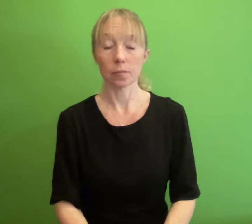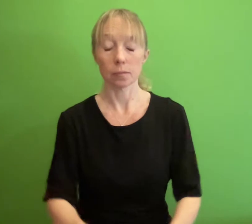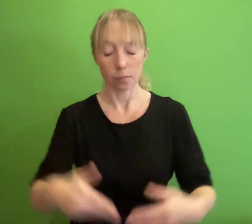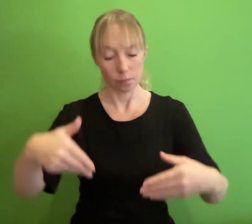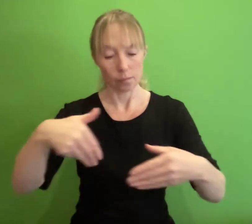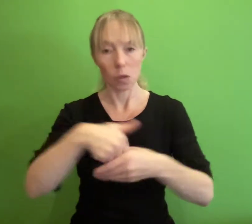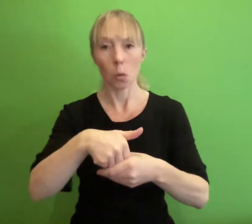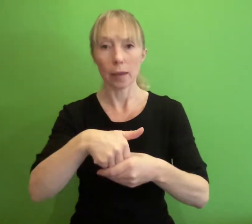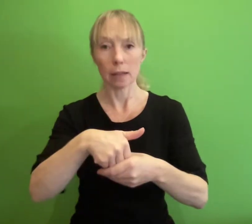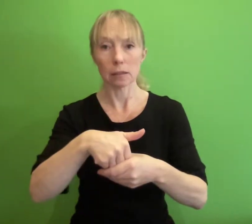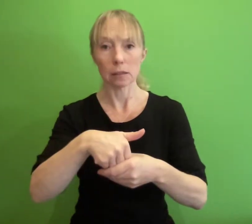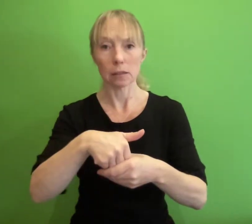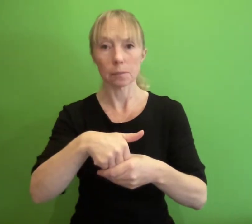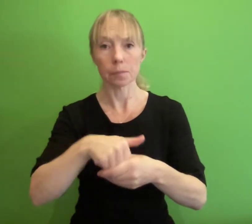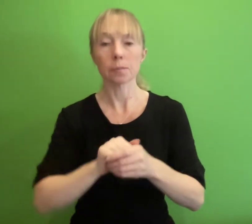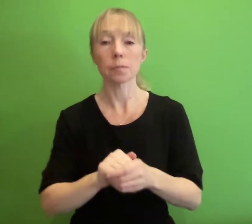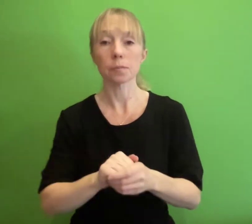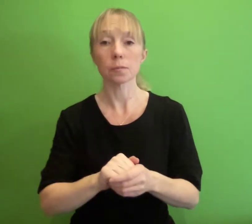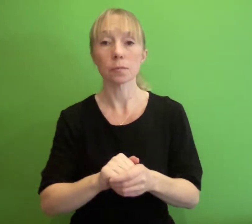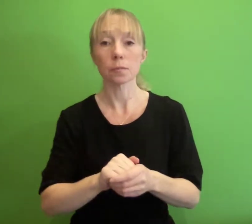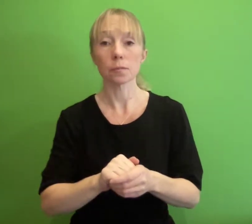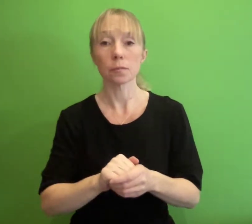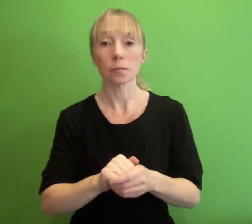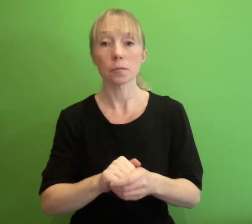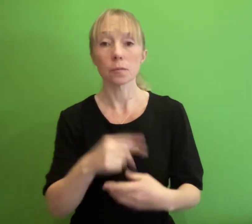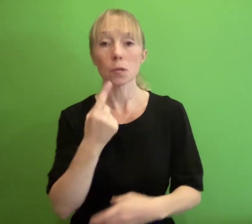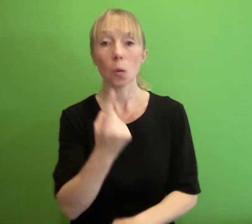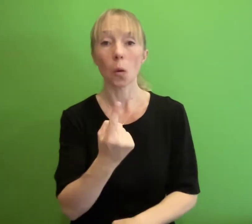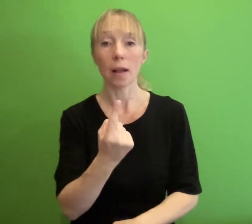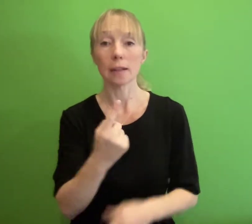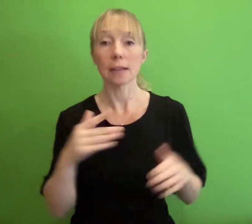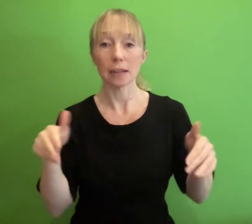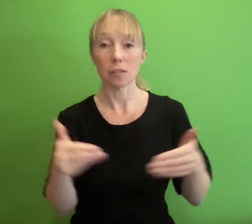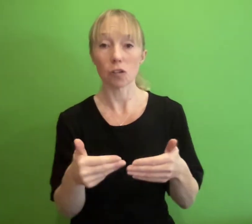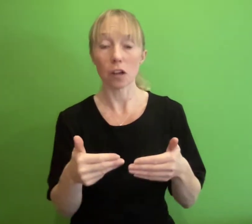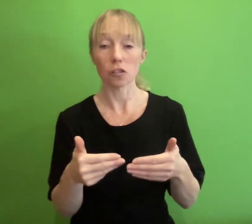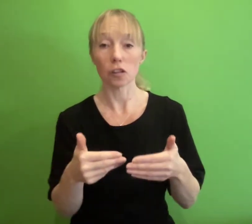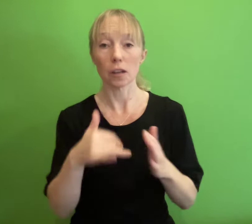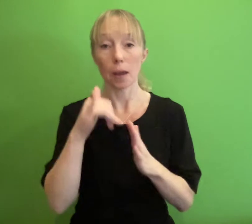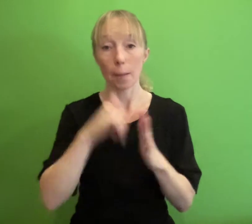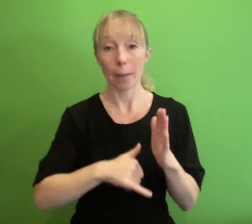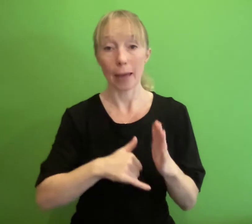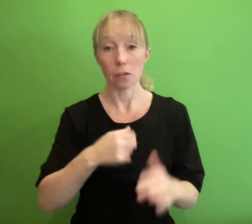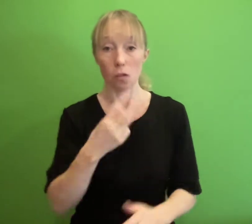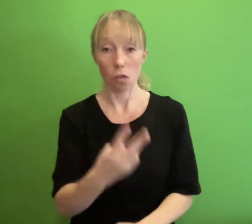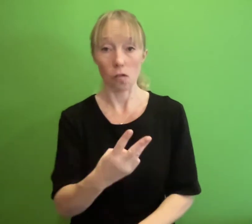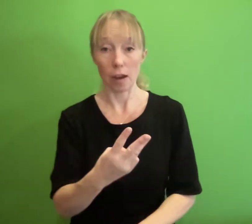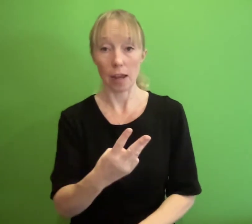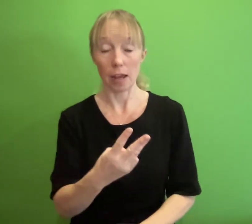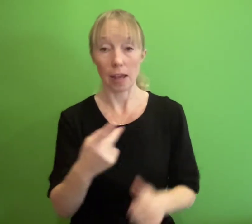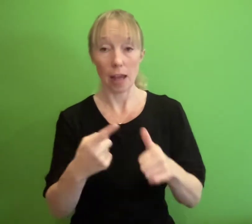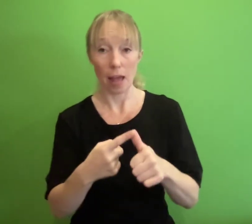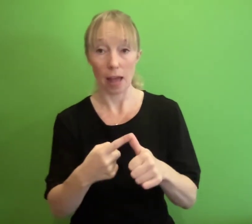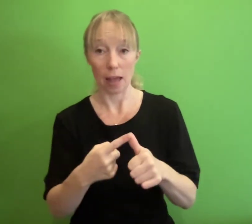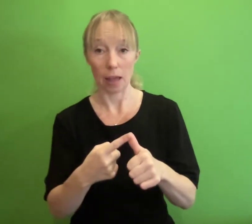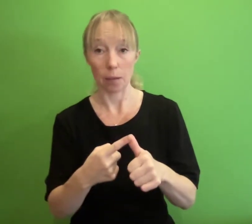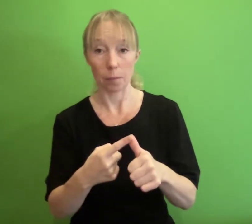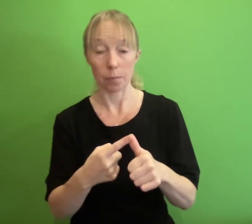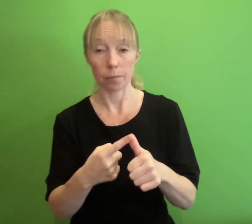Contents. 1. Introduction, page 3. A. What is